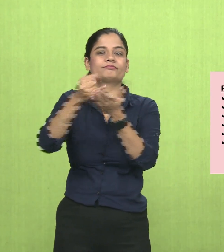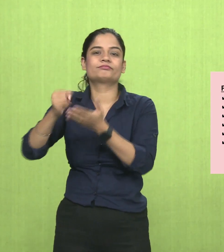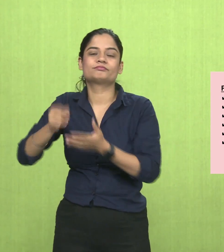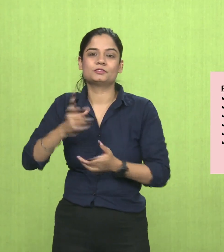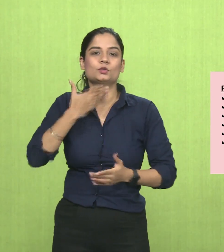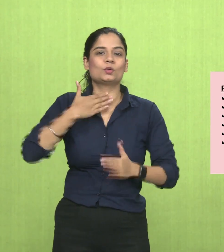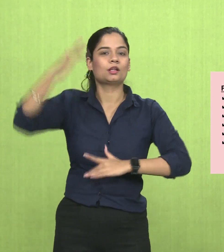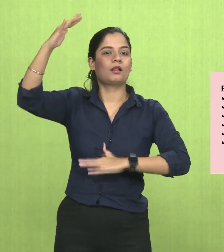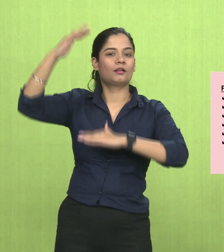oily stuff.